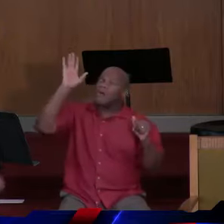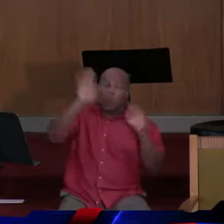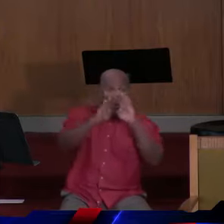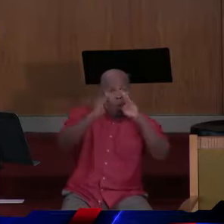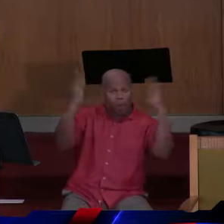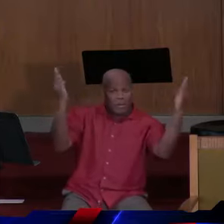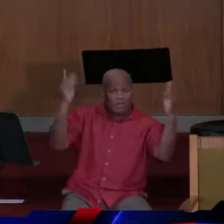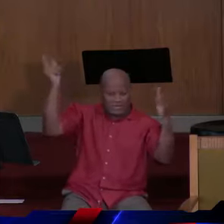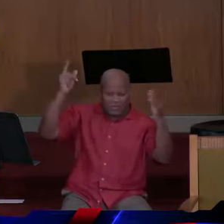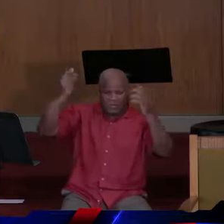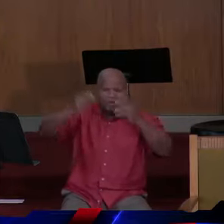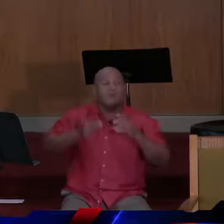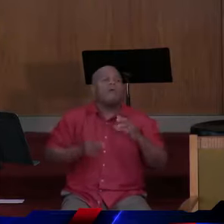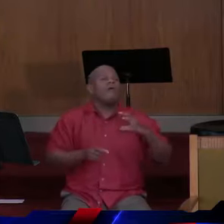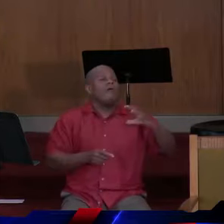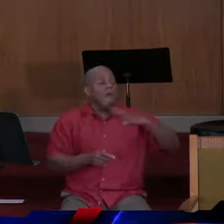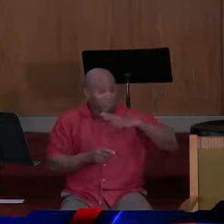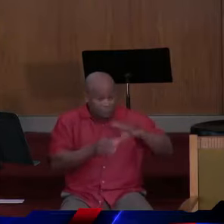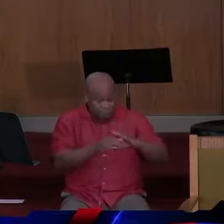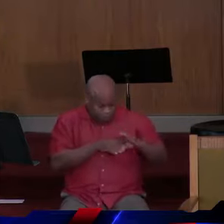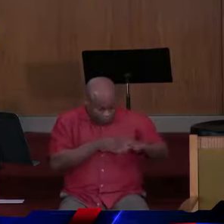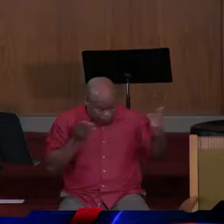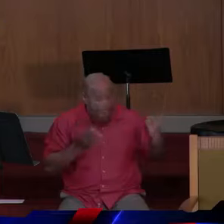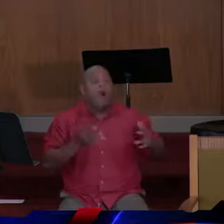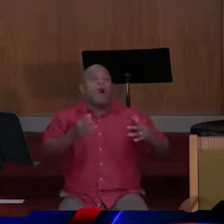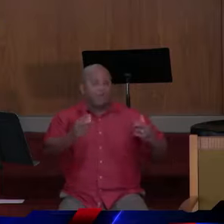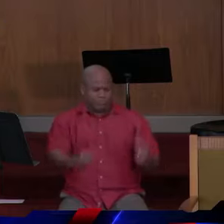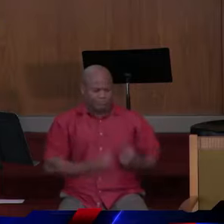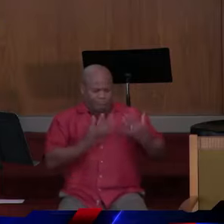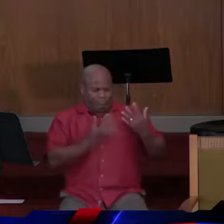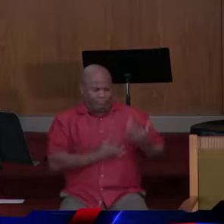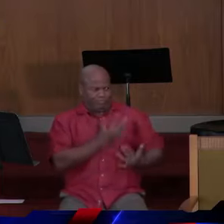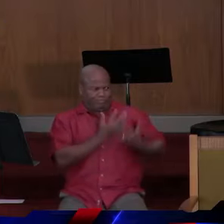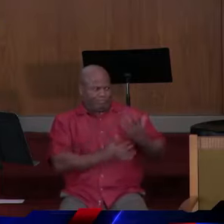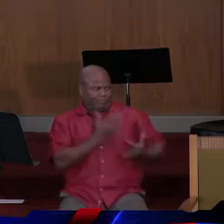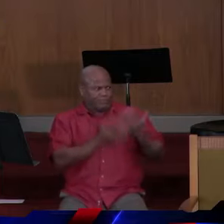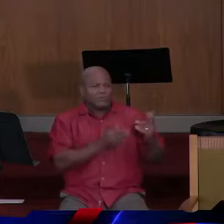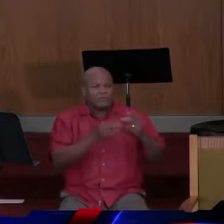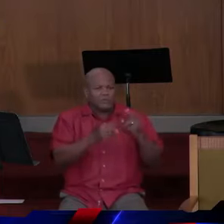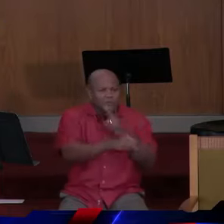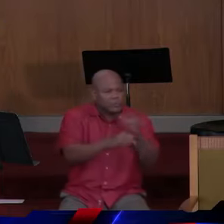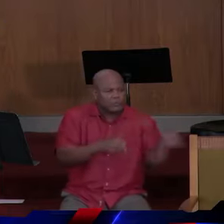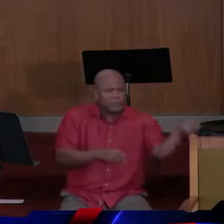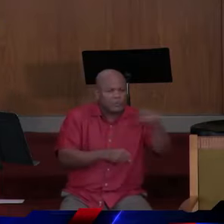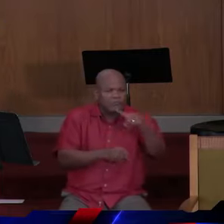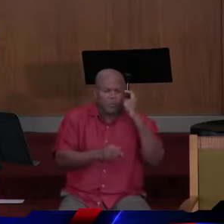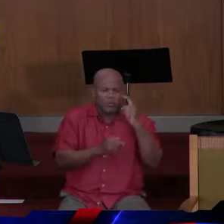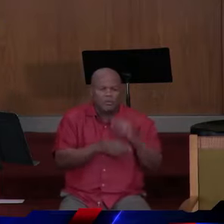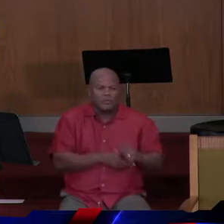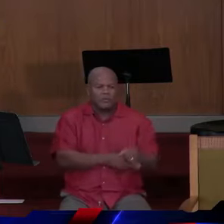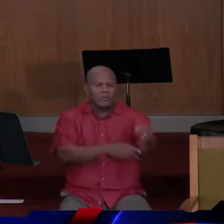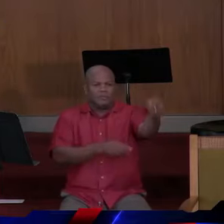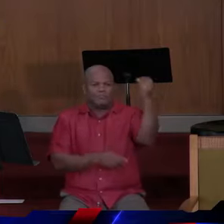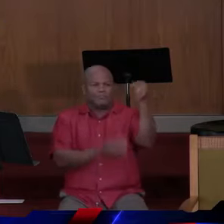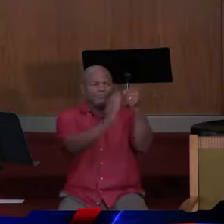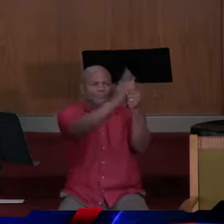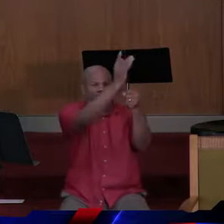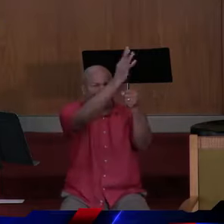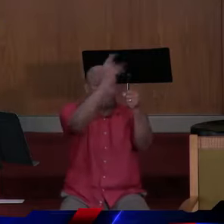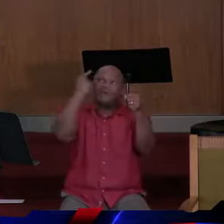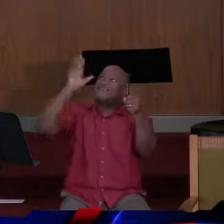up. Come on, somebody. And use you as a torch for his light. Are y'all still